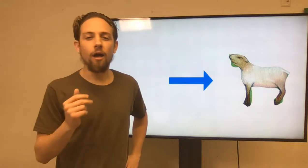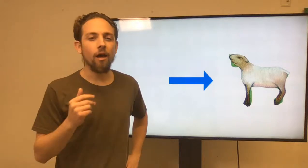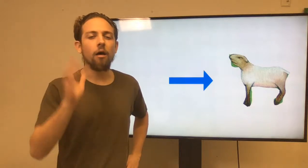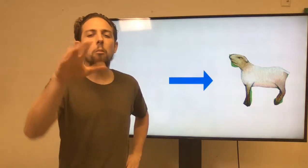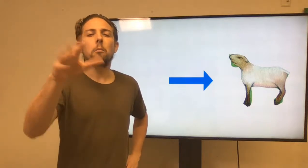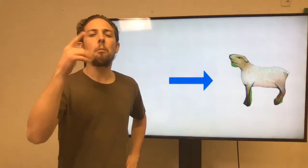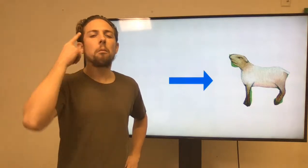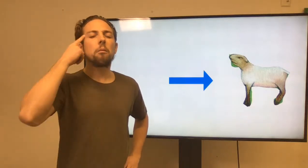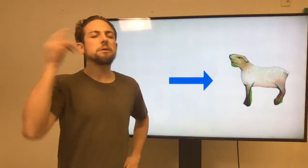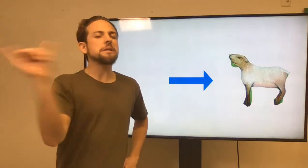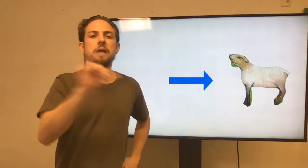No.